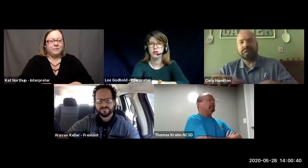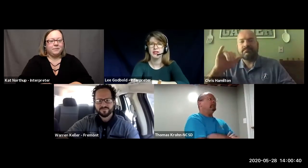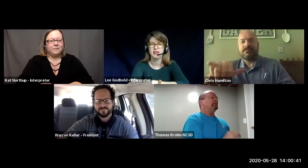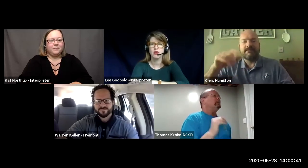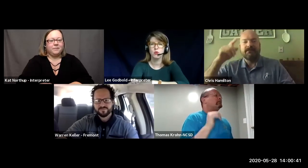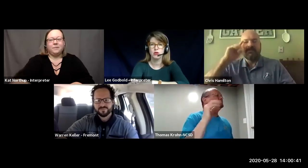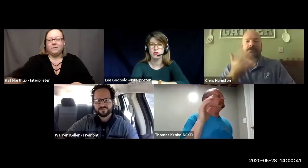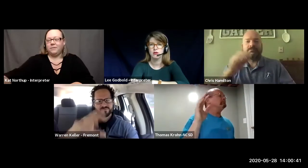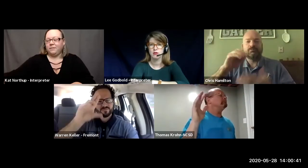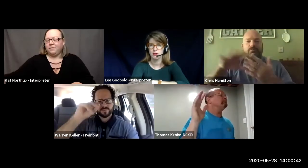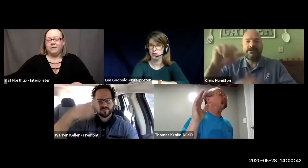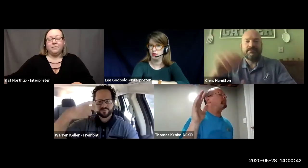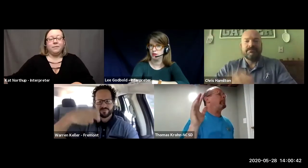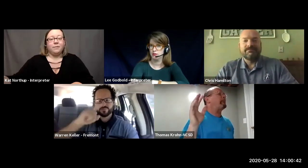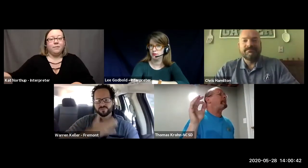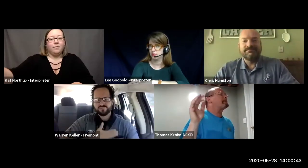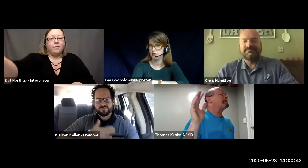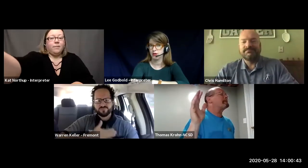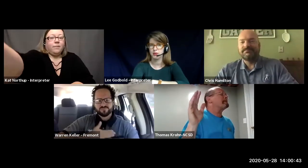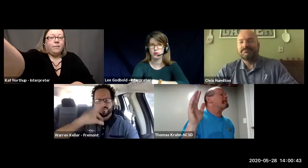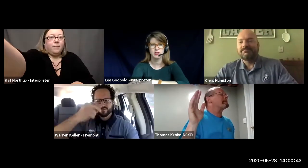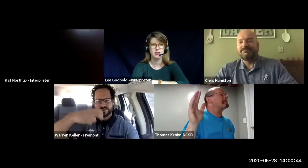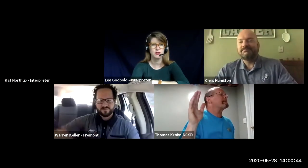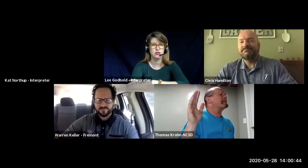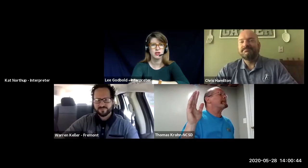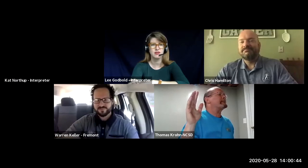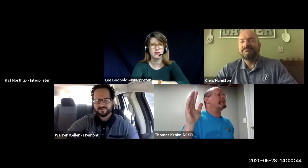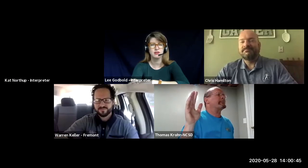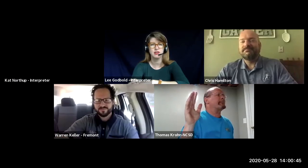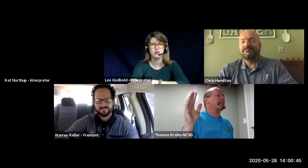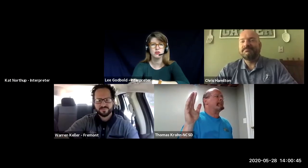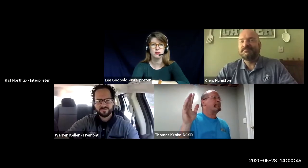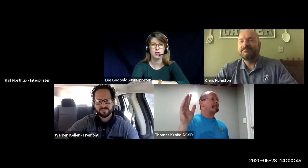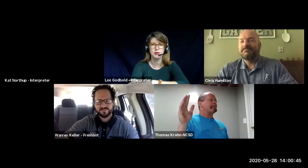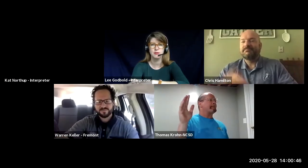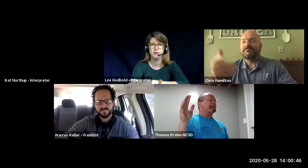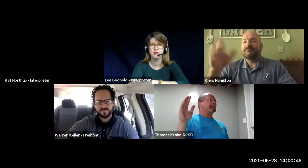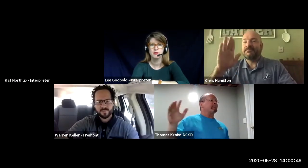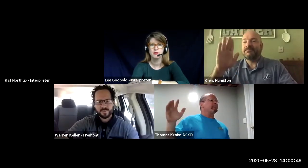Great, thank you, Warren, for helping work that out for our student athletes. Yeah, sure, no problem.